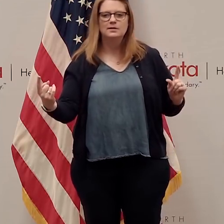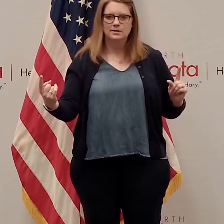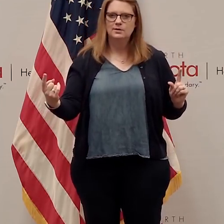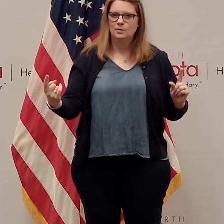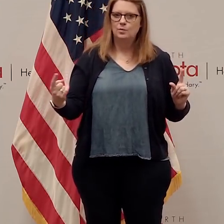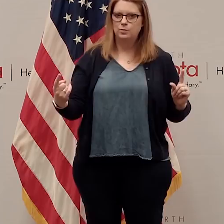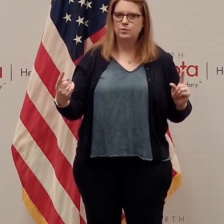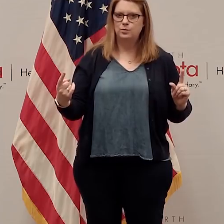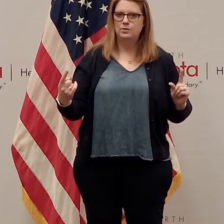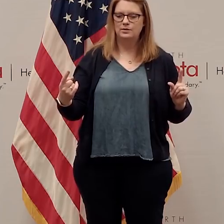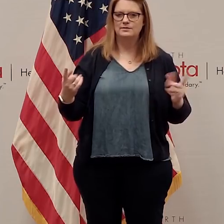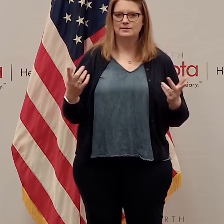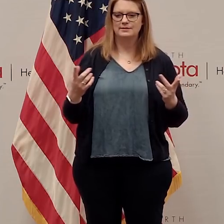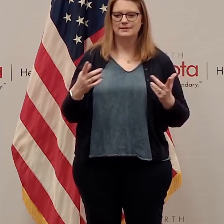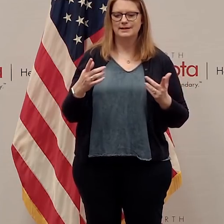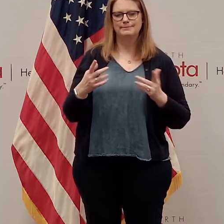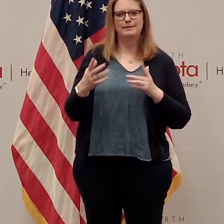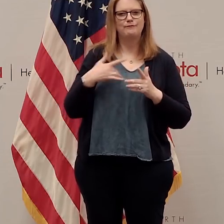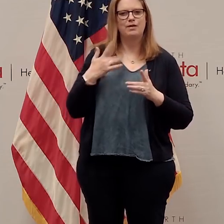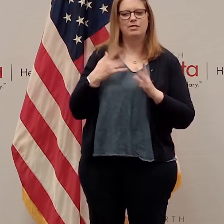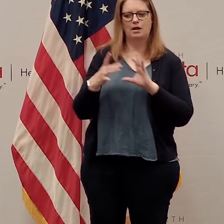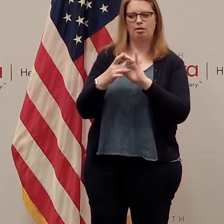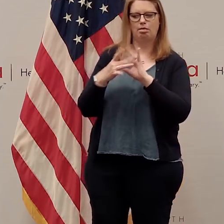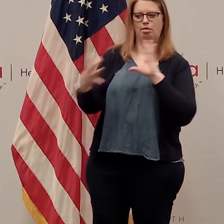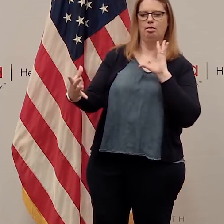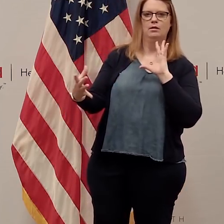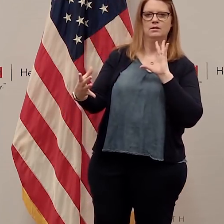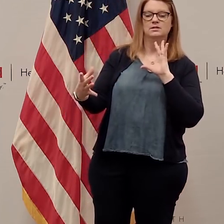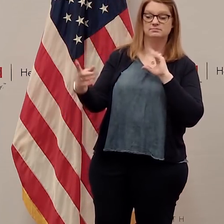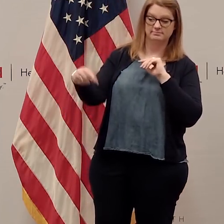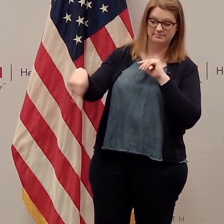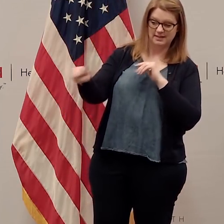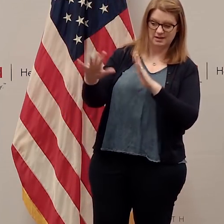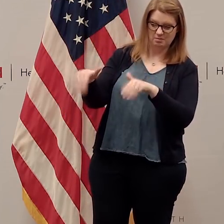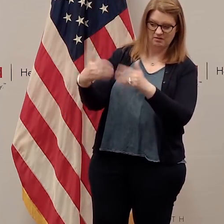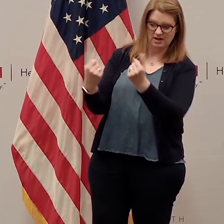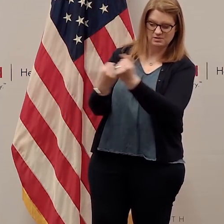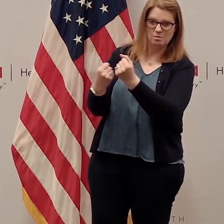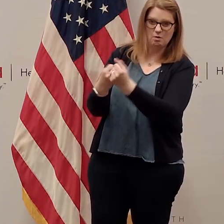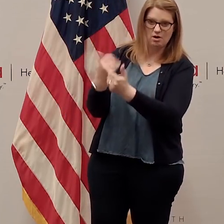can lead to physical distance from those who can provide support or comfort, including